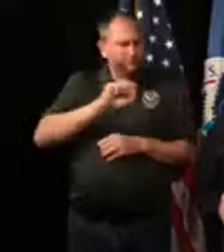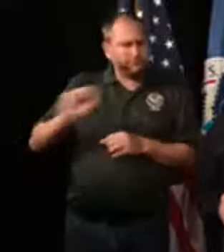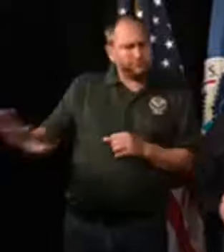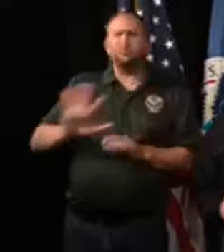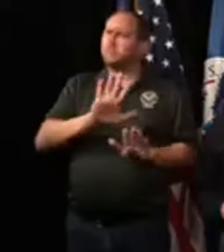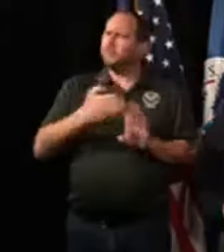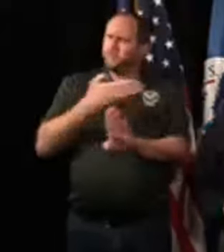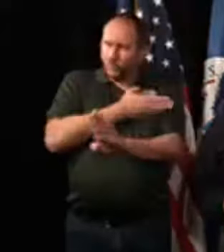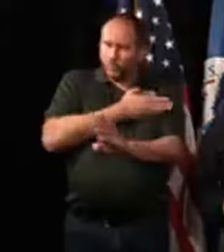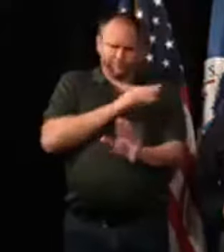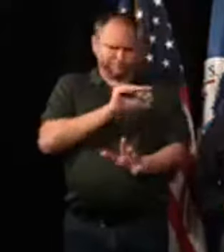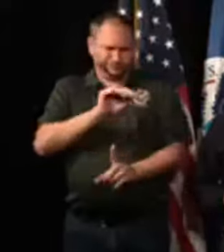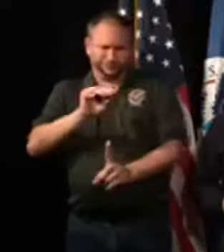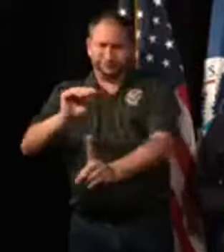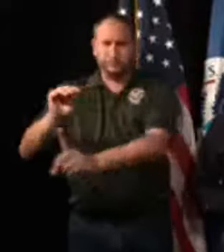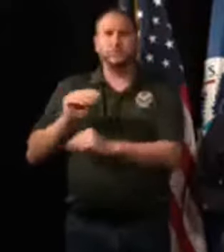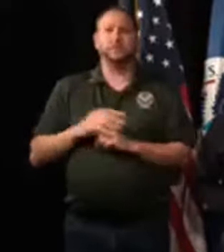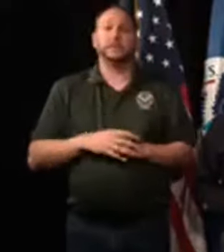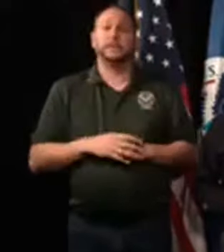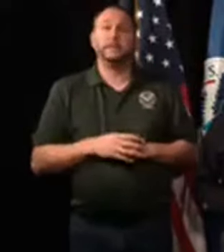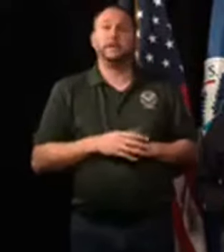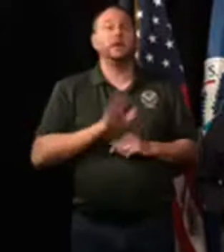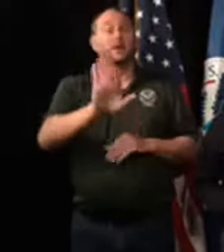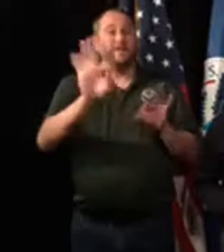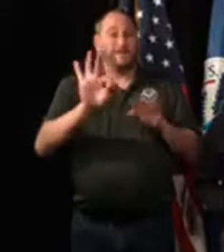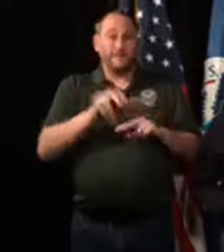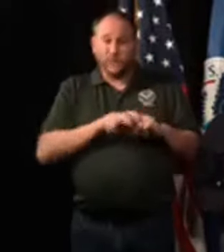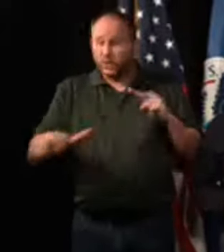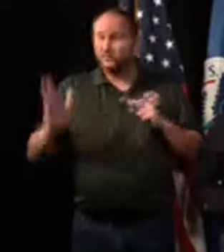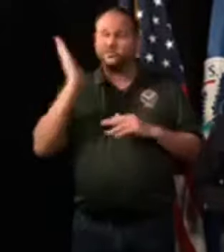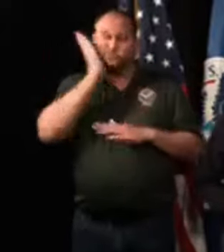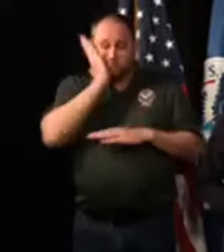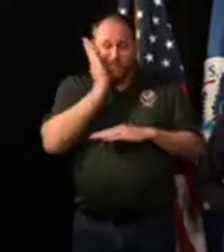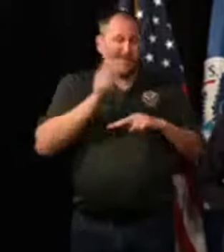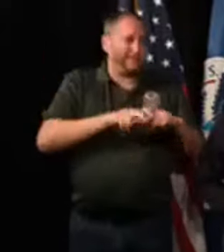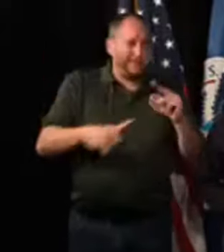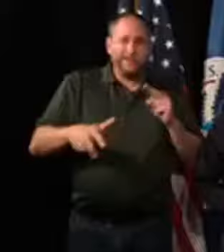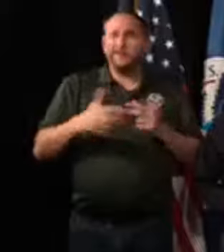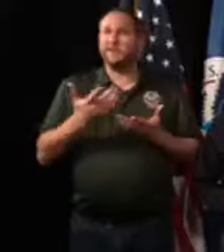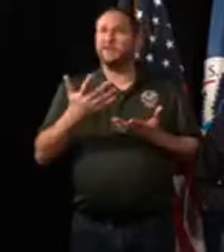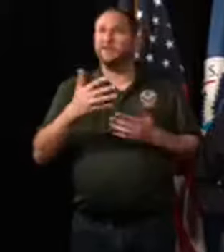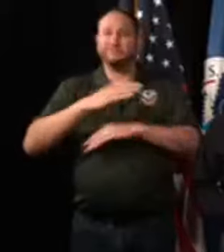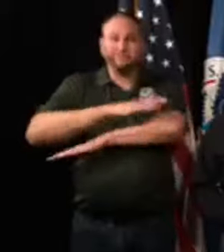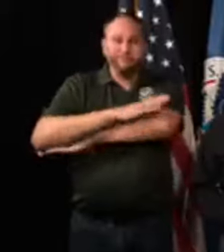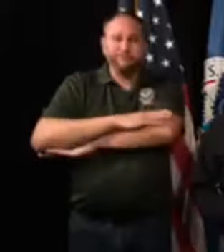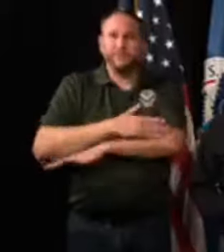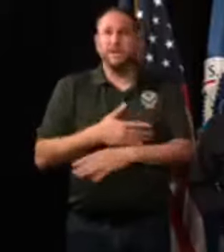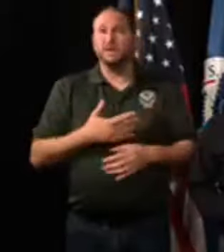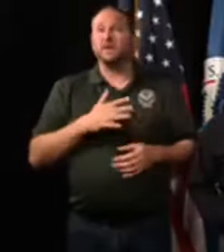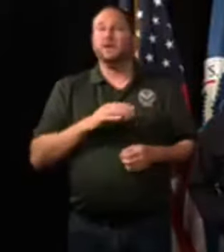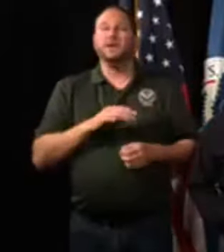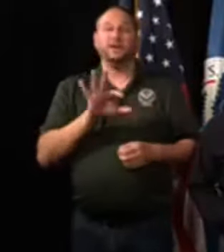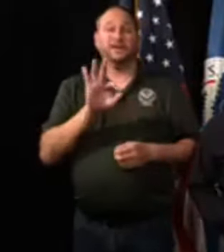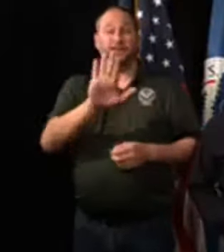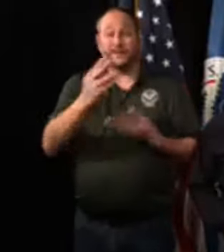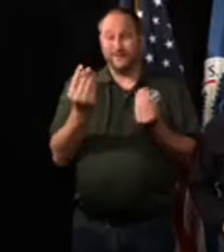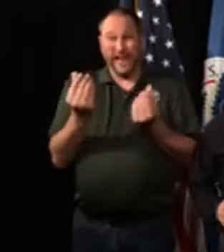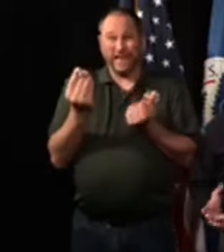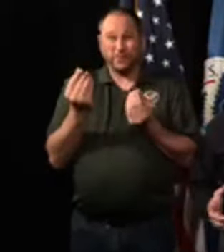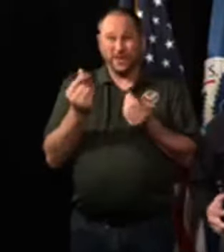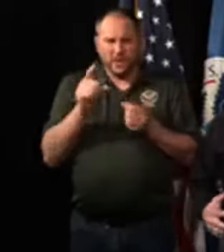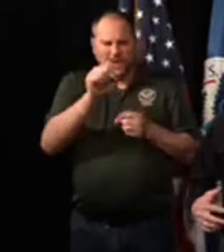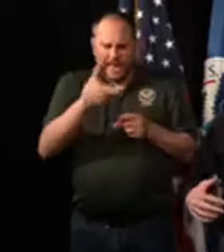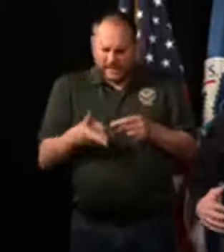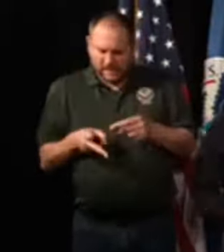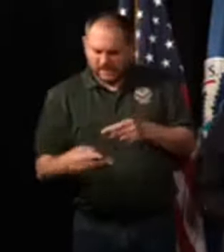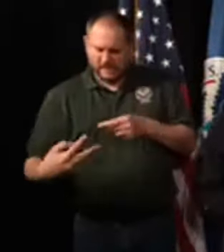with furniture or other kind of valuable pieces of fabric or the like, we're going to need you to take swatches. Take